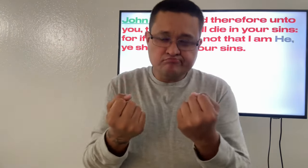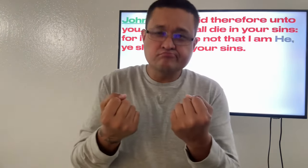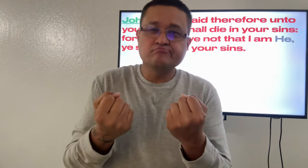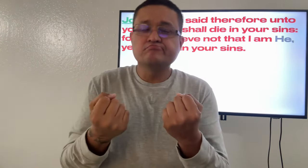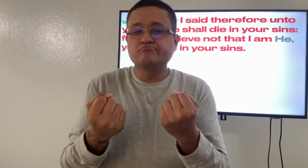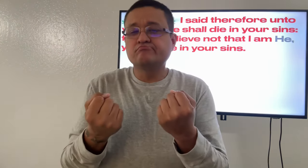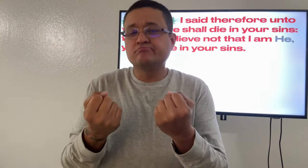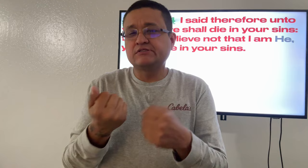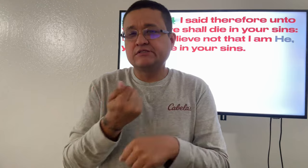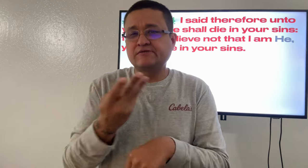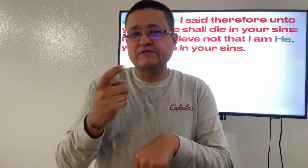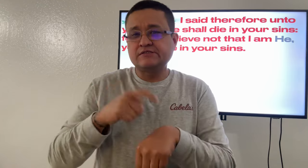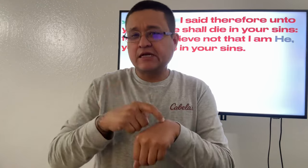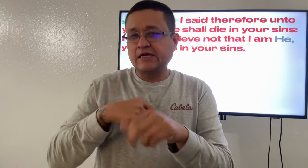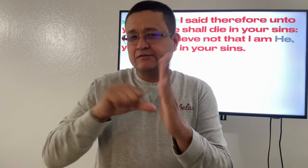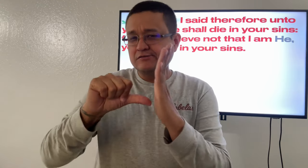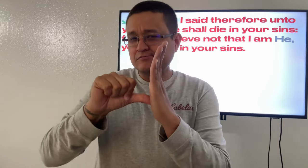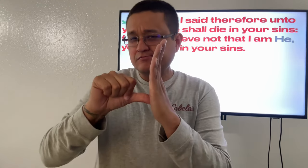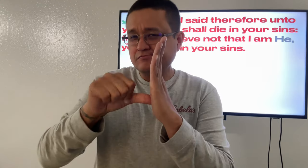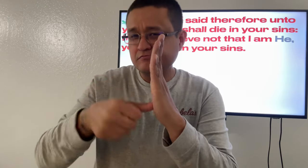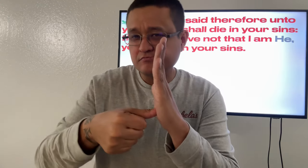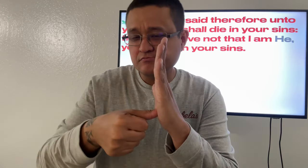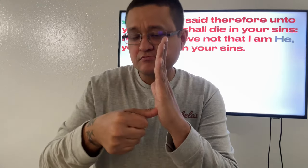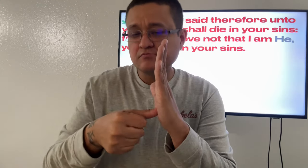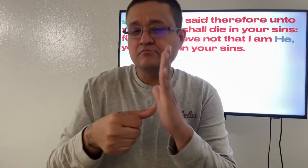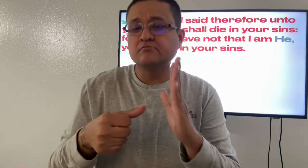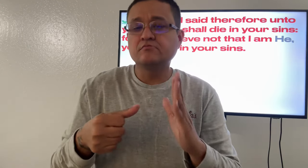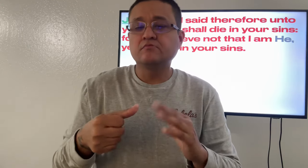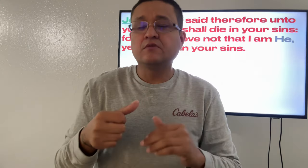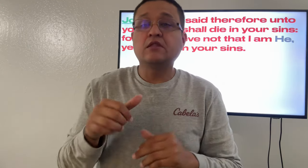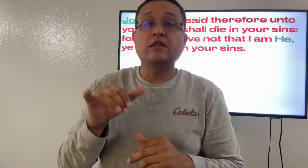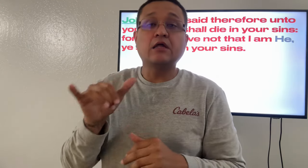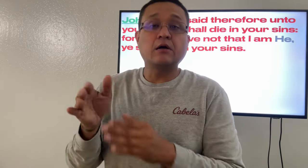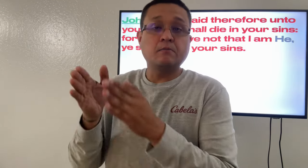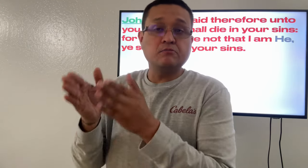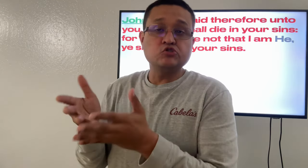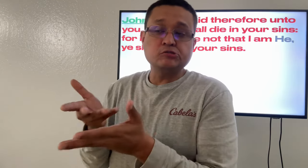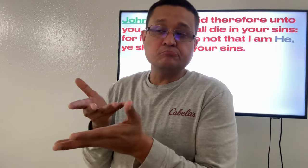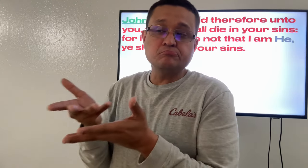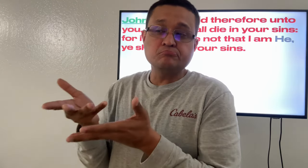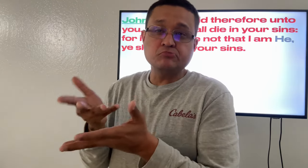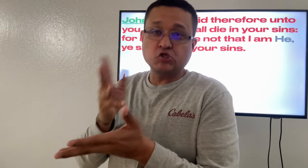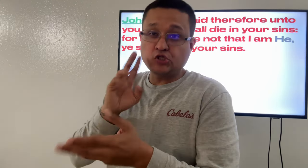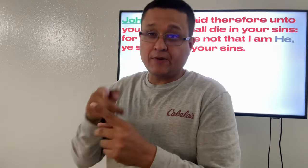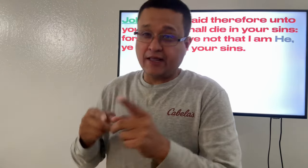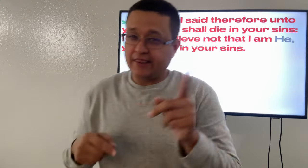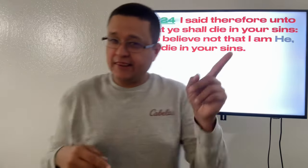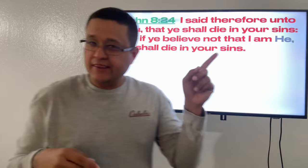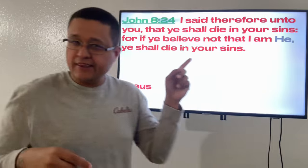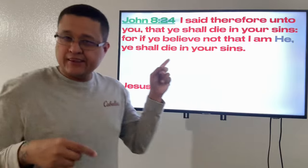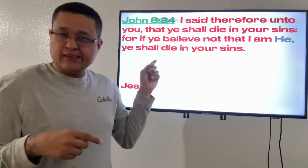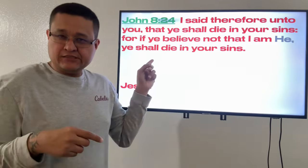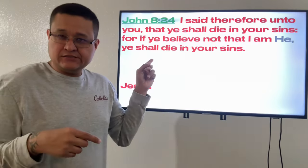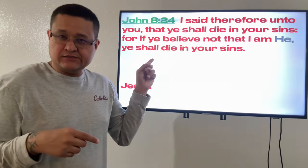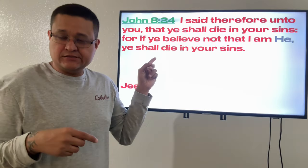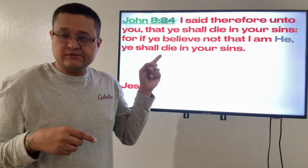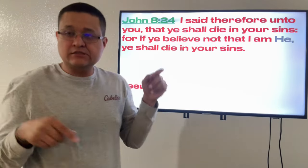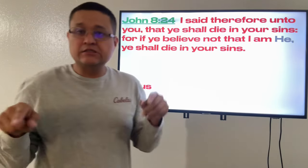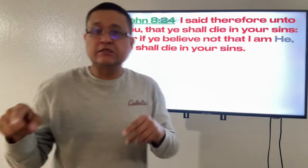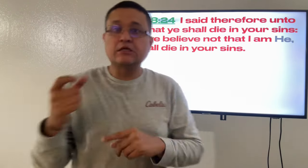I know several times we've signed this, but I want to emphasize that the person I,